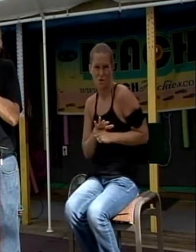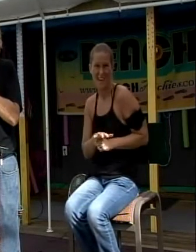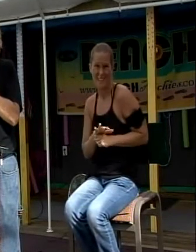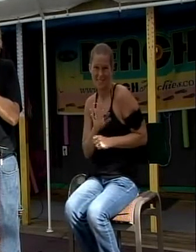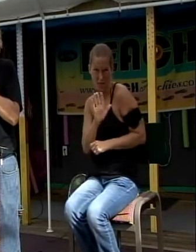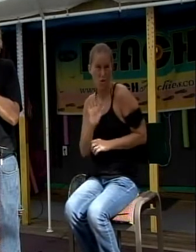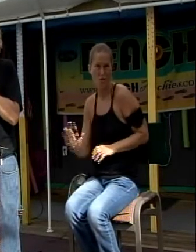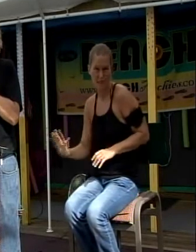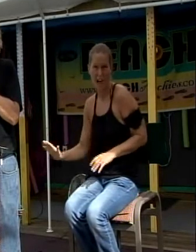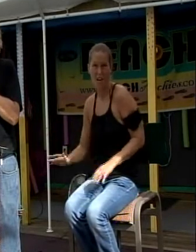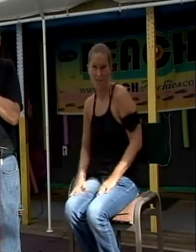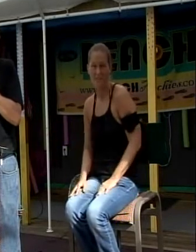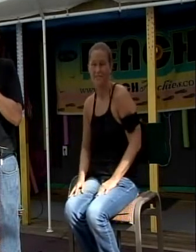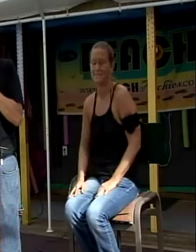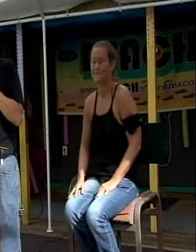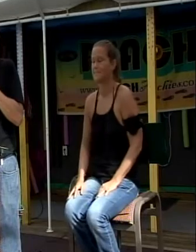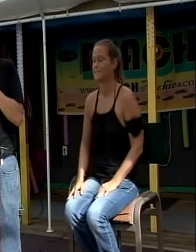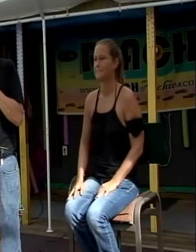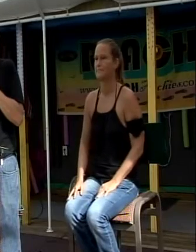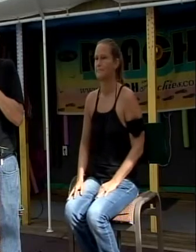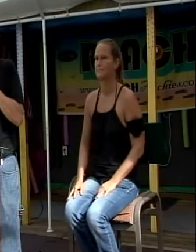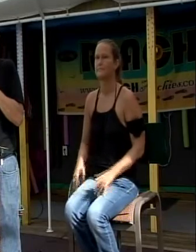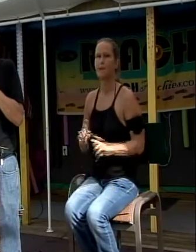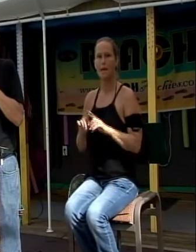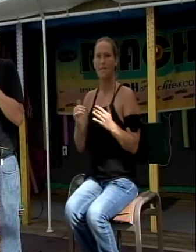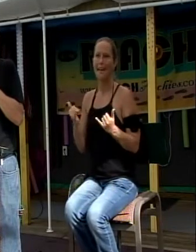him instead of anger.